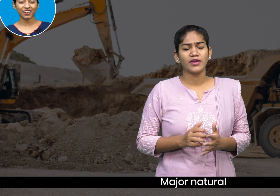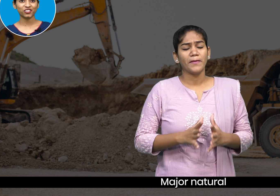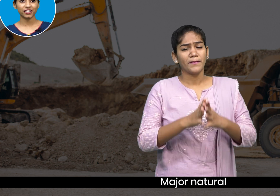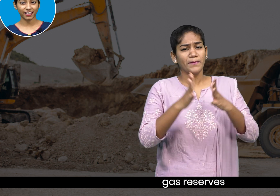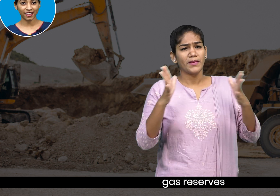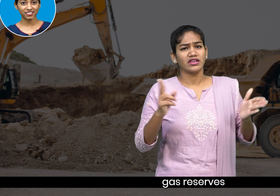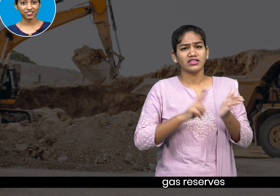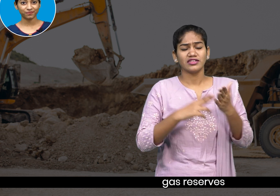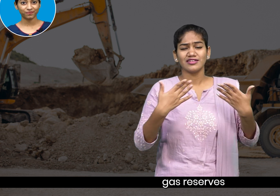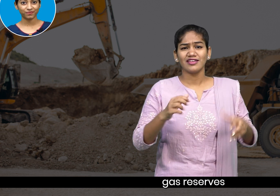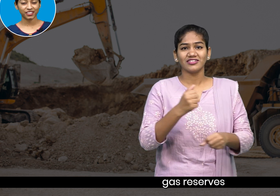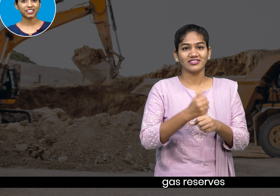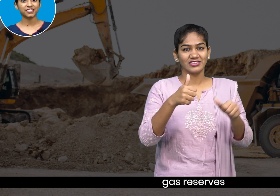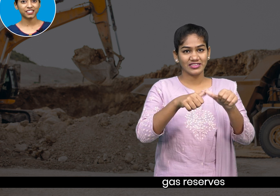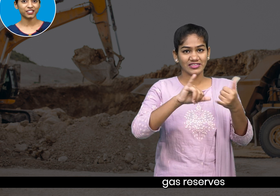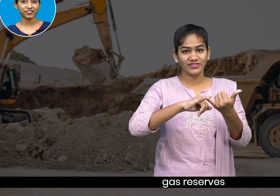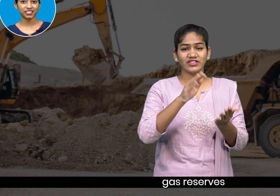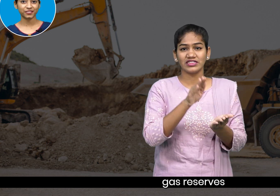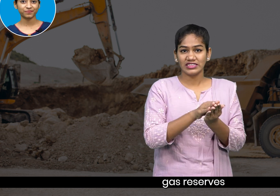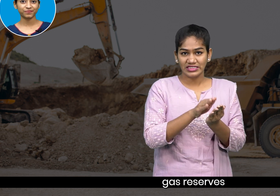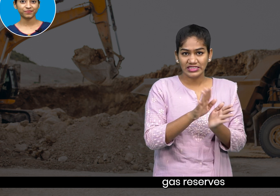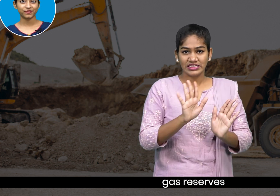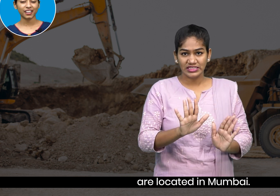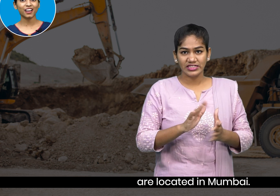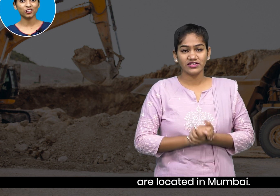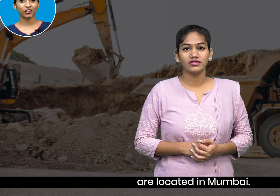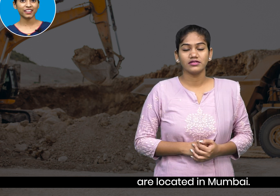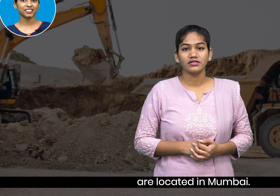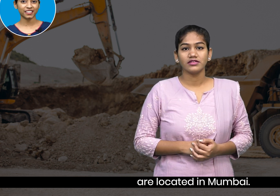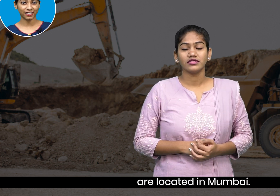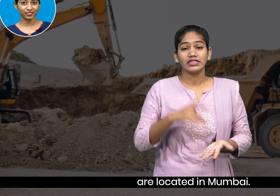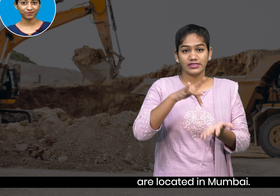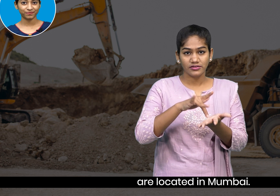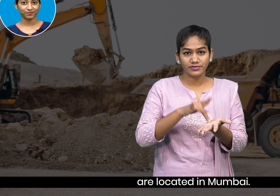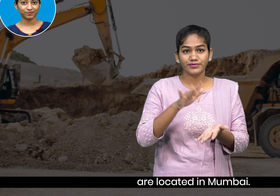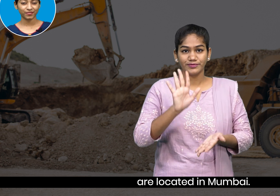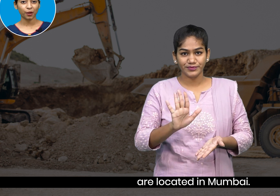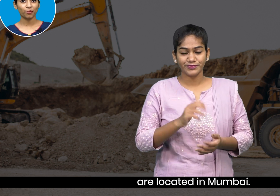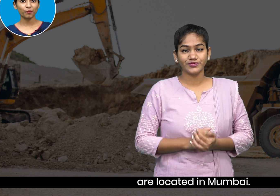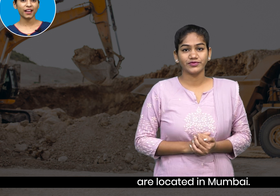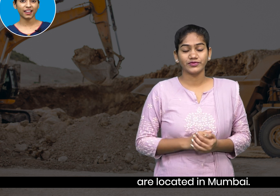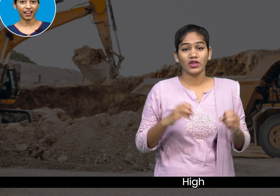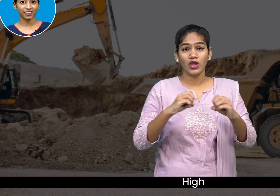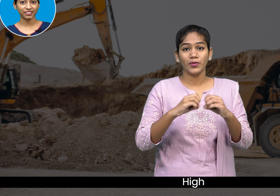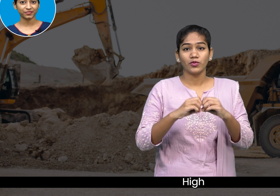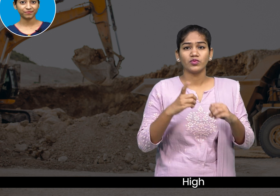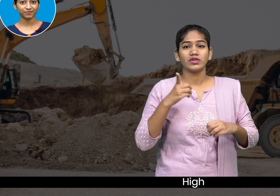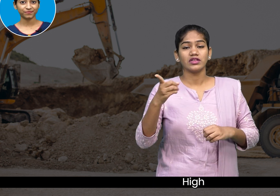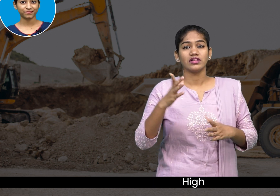major natural gas reserves are located in Mumbai